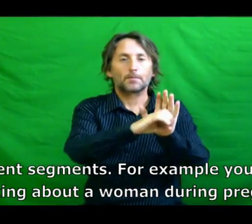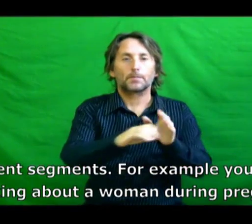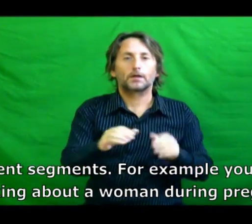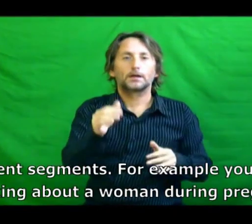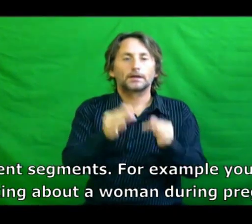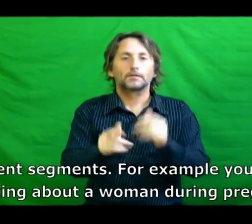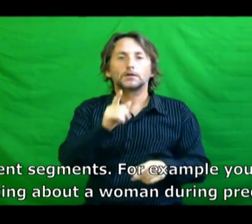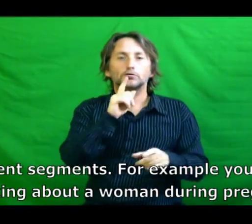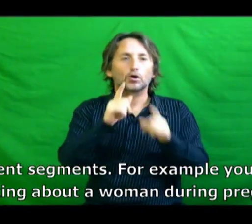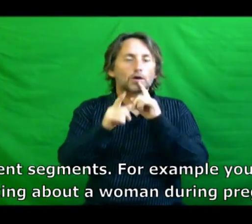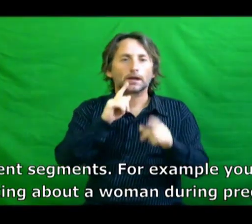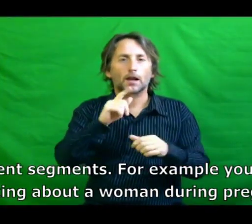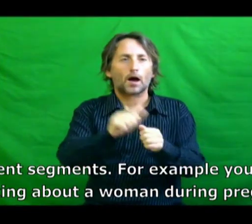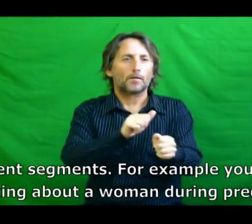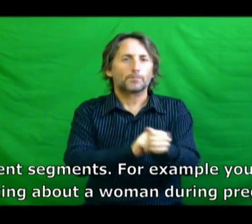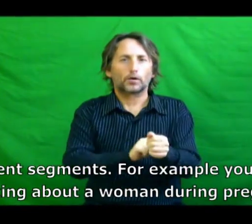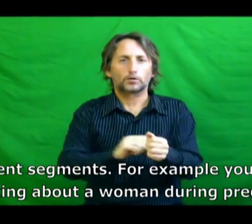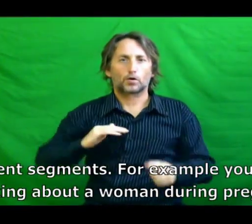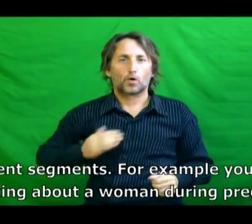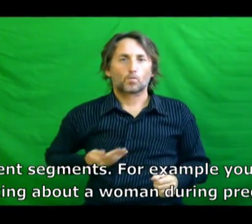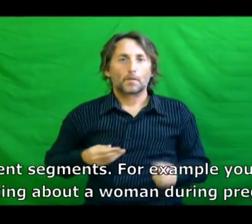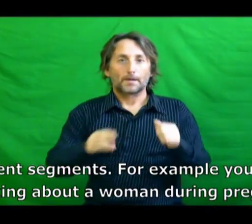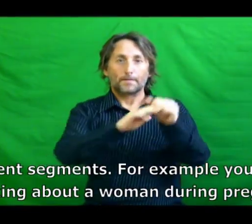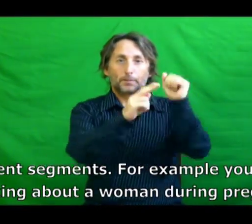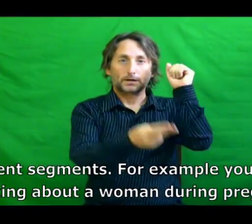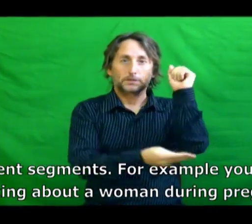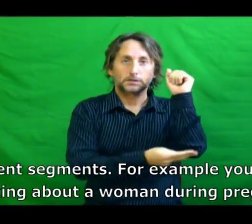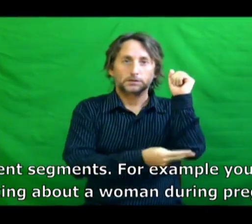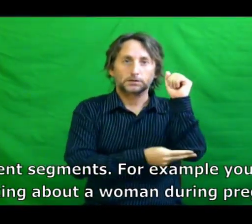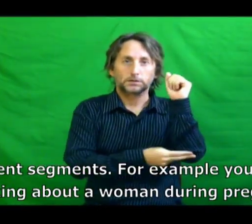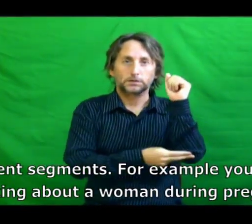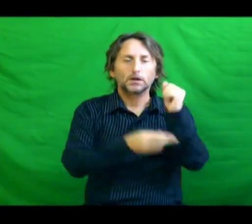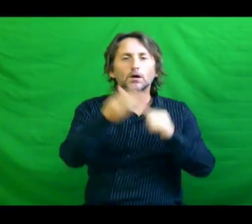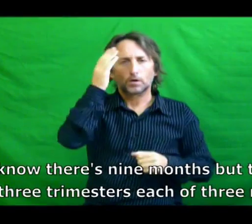different segments. For example, you could be talking about a woman during pregnancy.